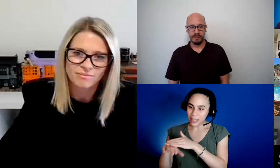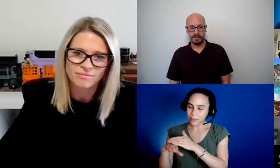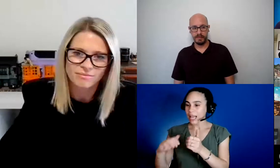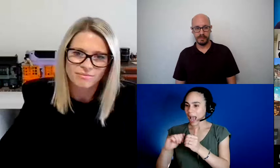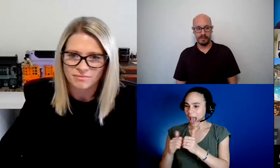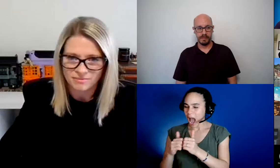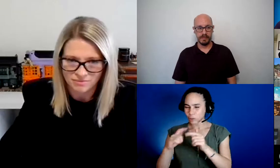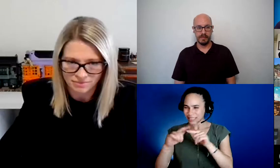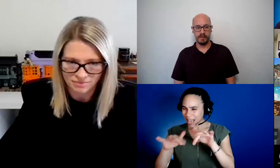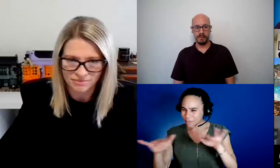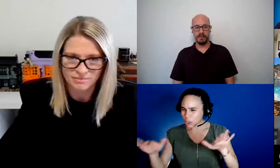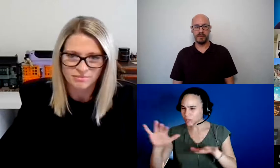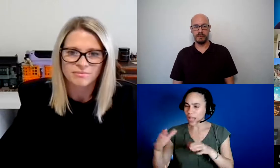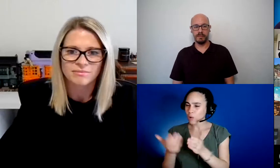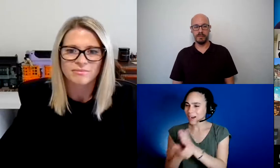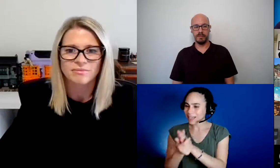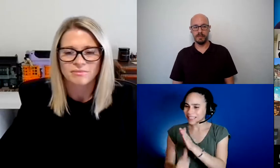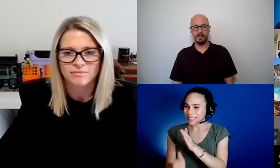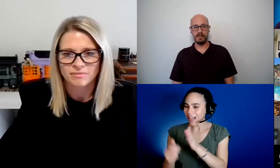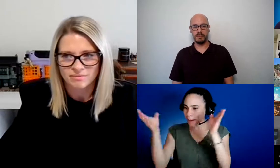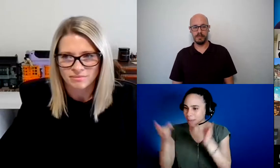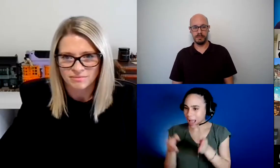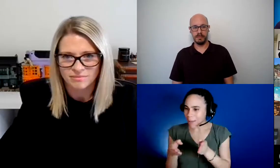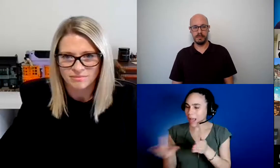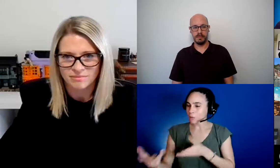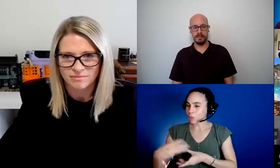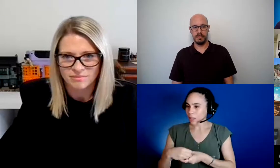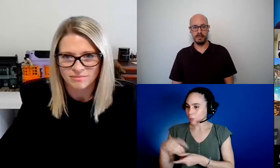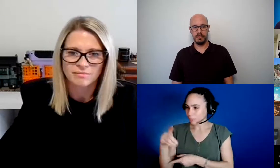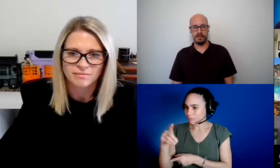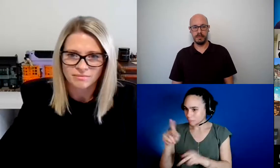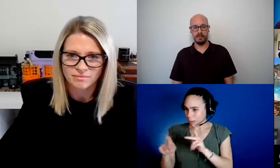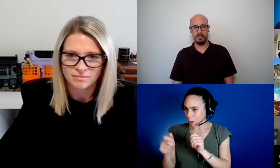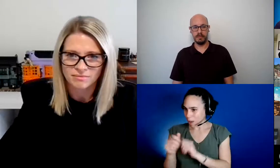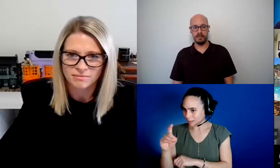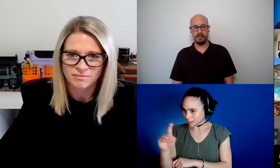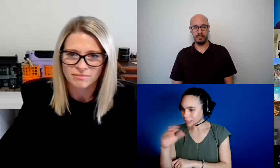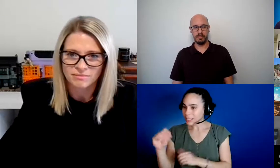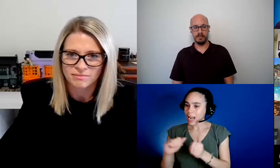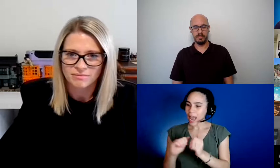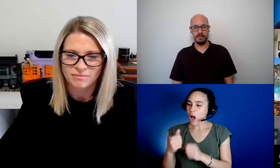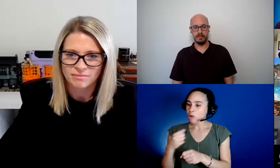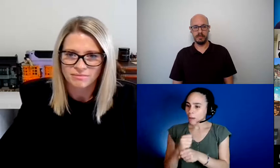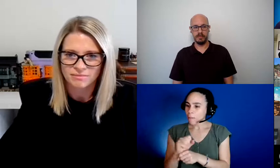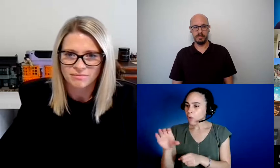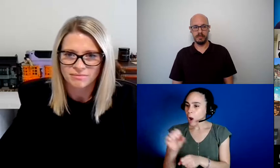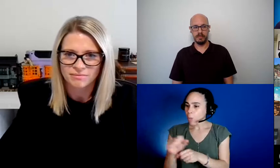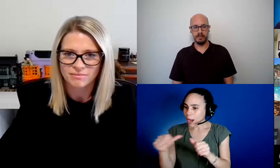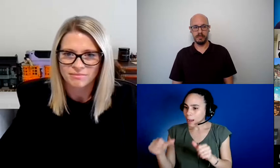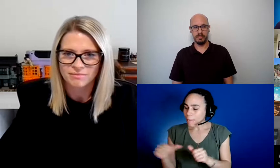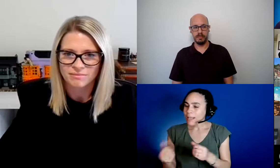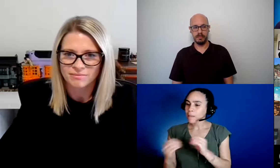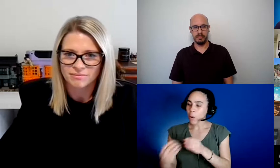talent pipeline to include people with disabilities, and how to make the workplace more inclusive and accessible for deaf